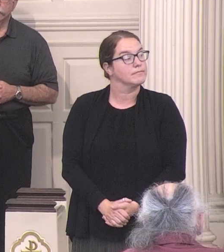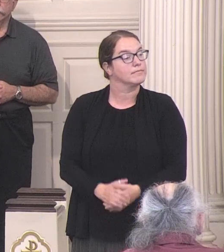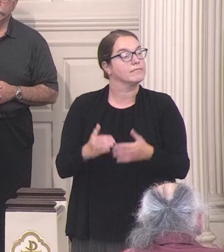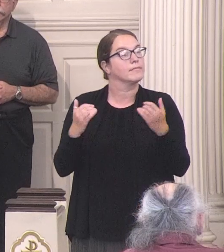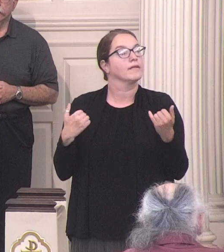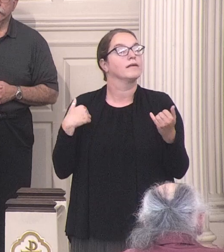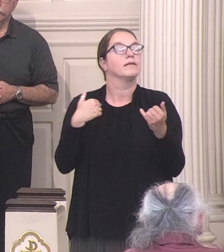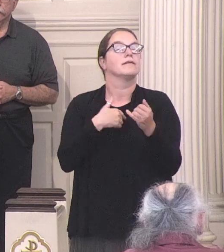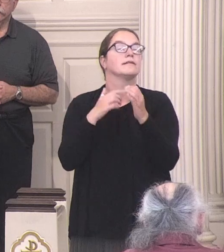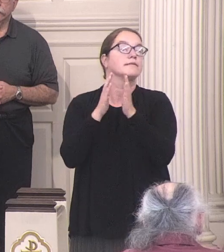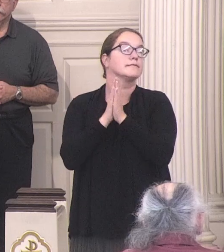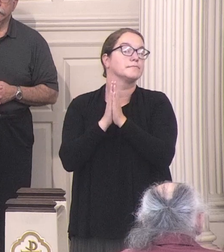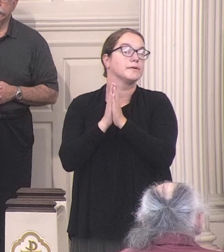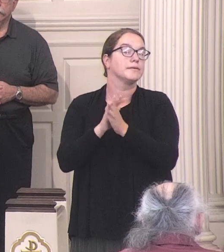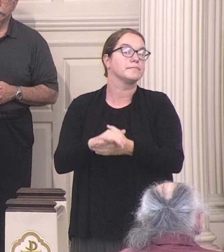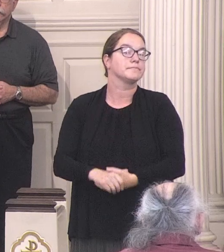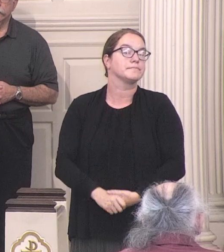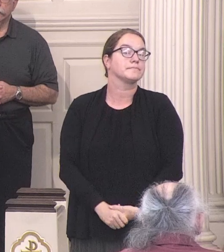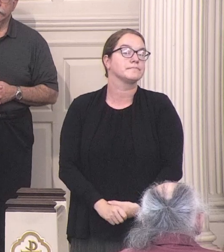Let us pray.